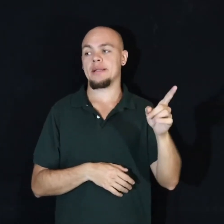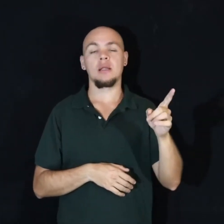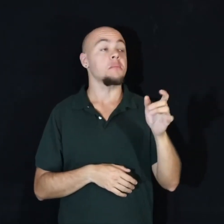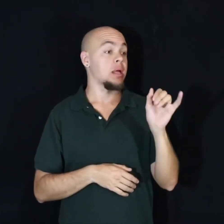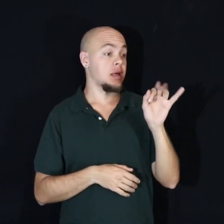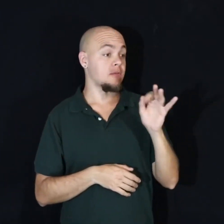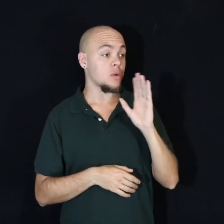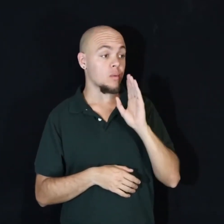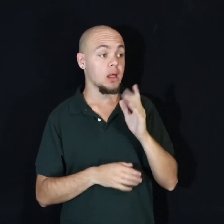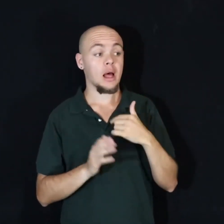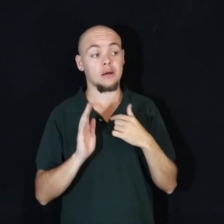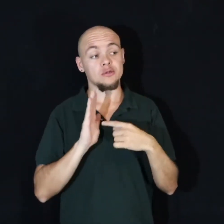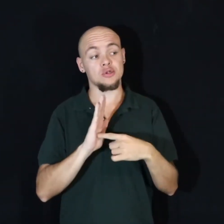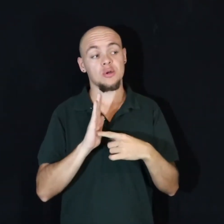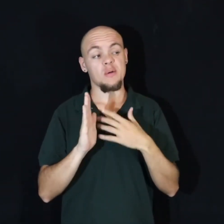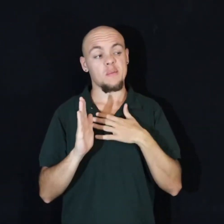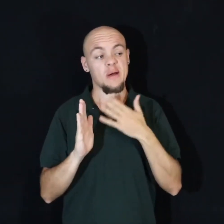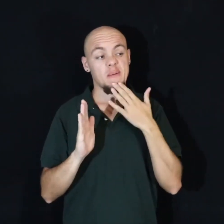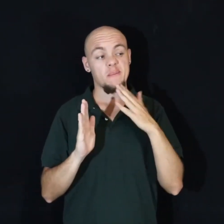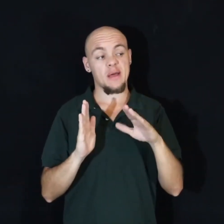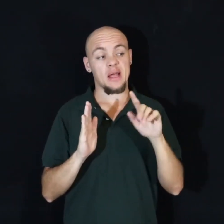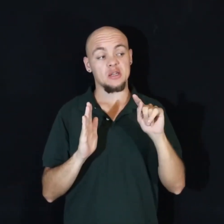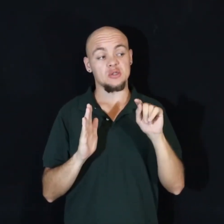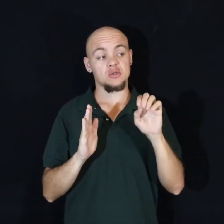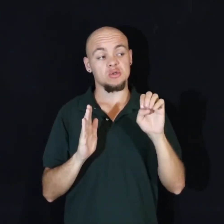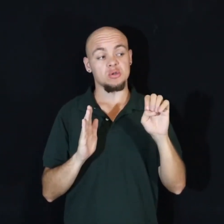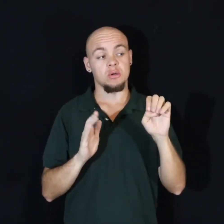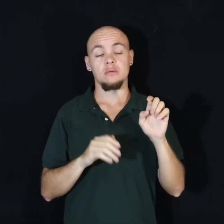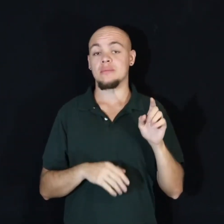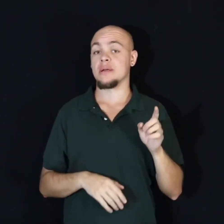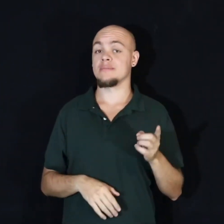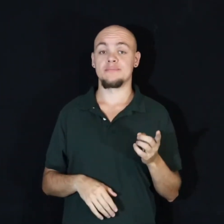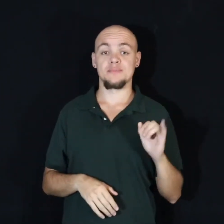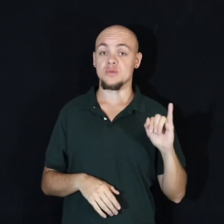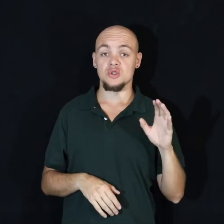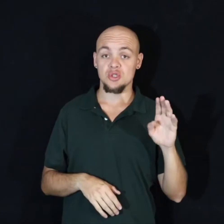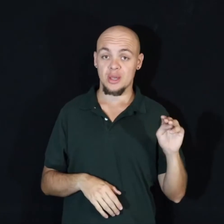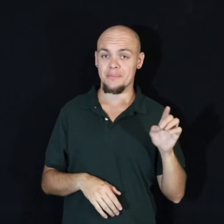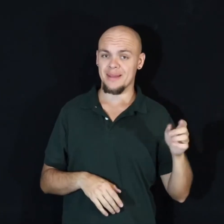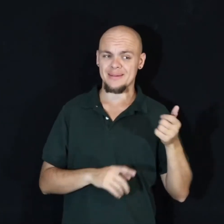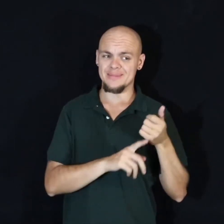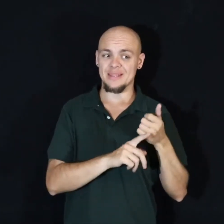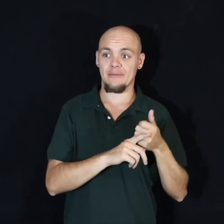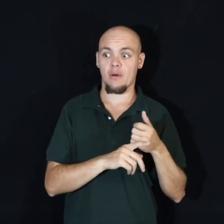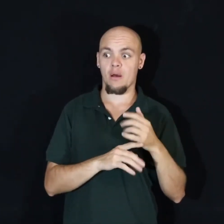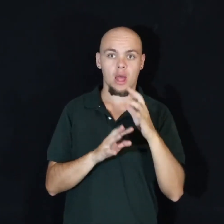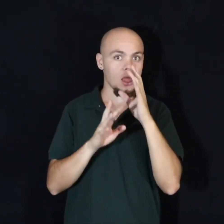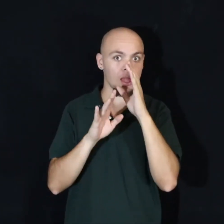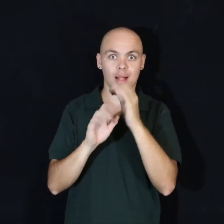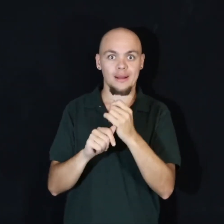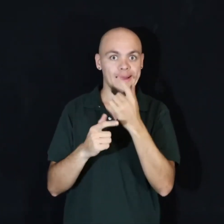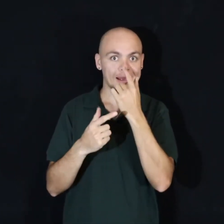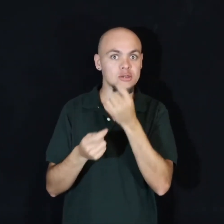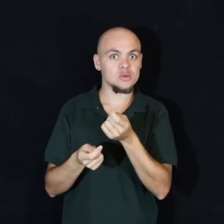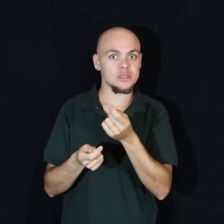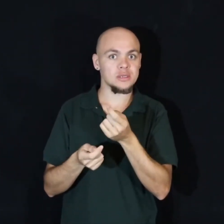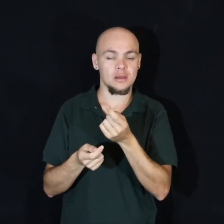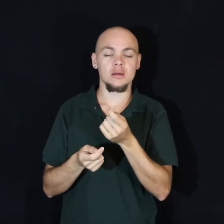sore toe." Jim was only human. This attraction was too much for him. He put down his